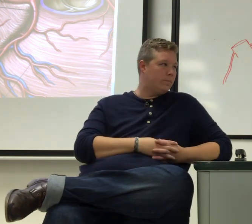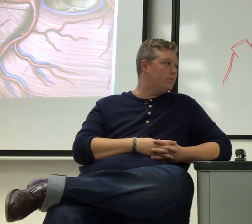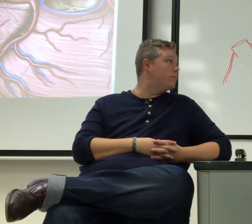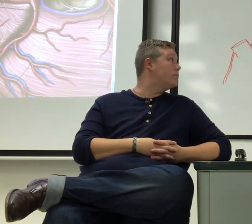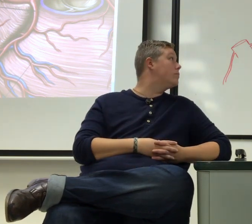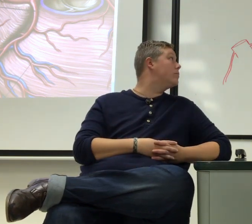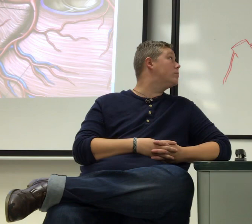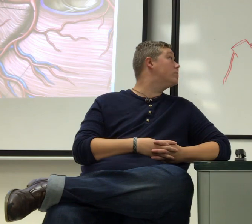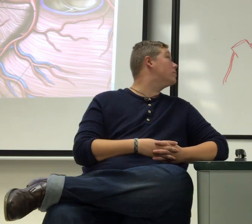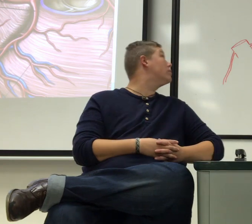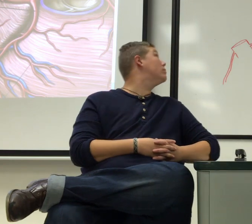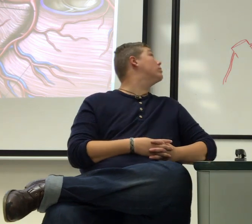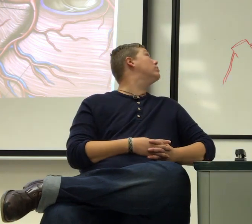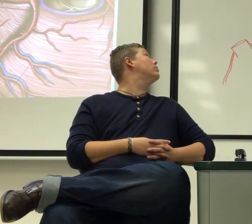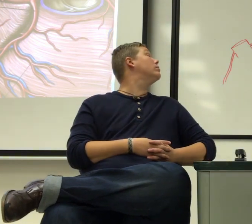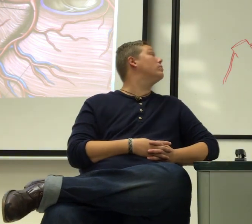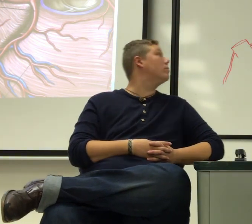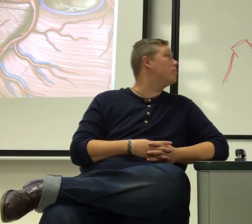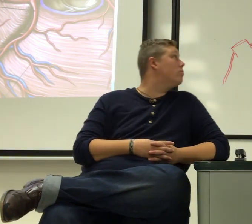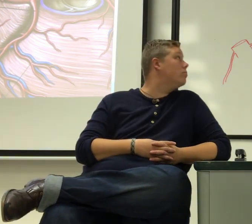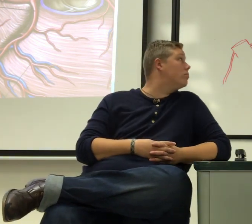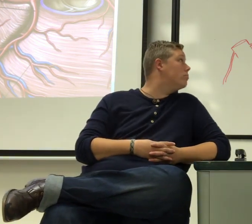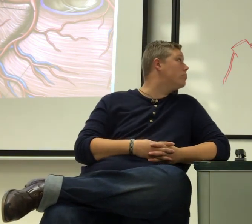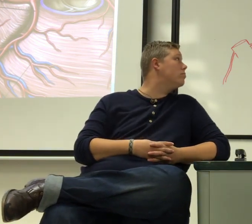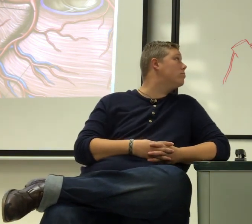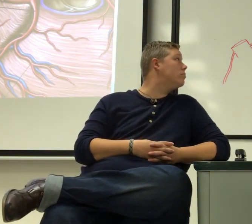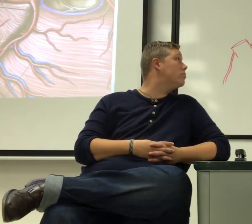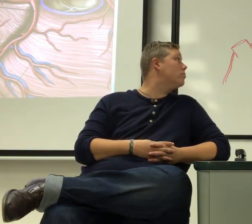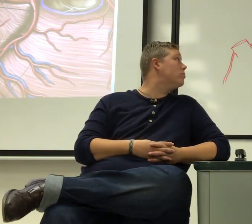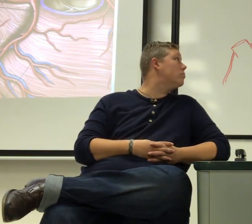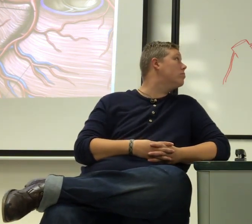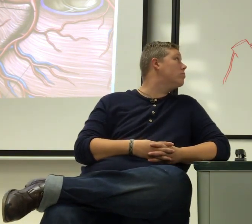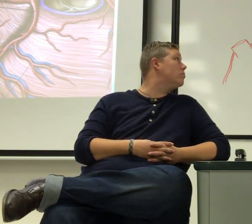Right coronary artery, left coronary